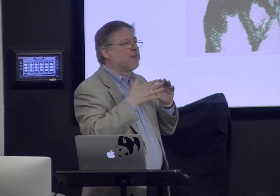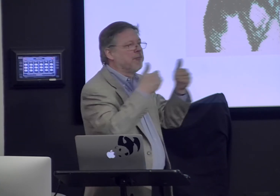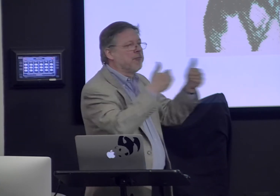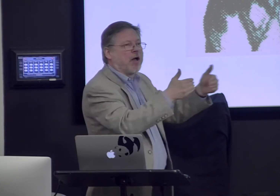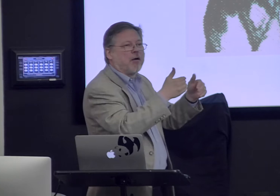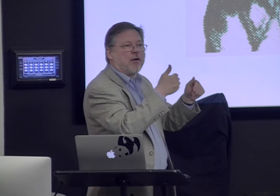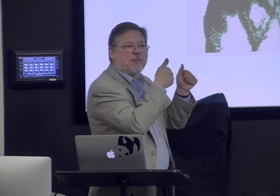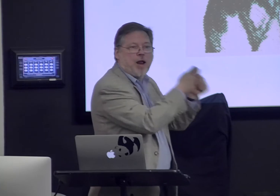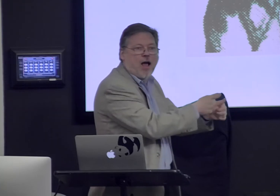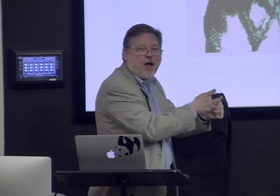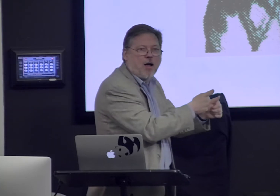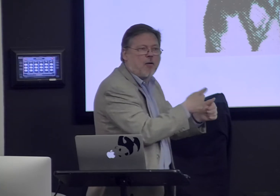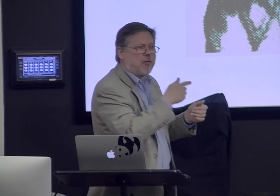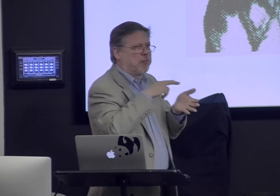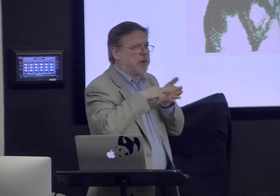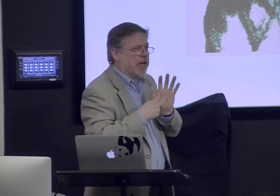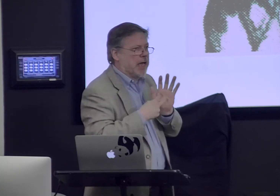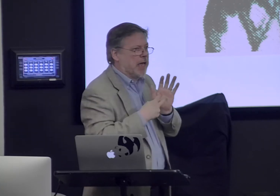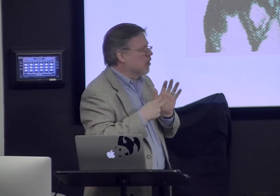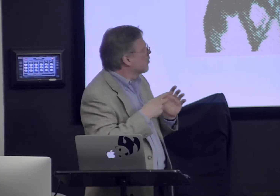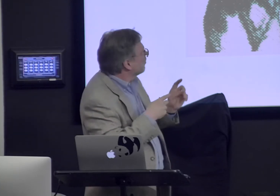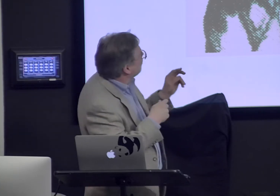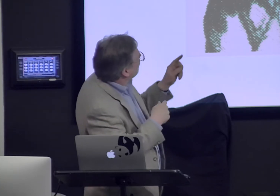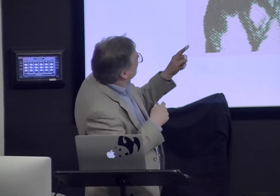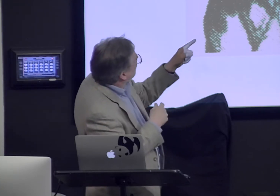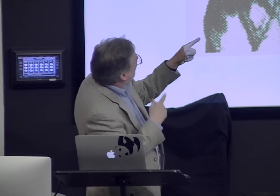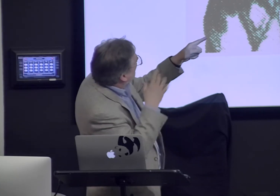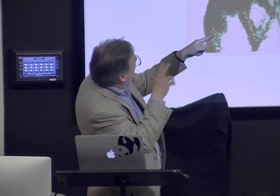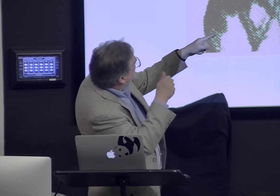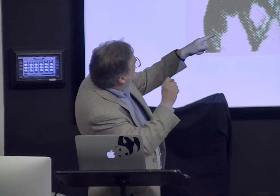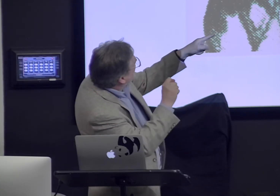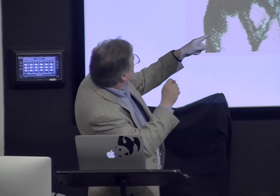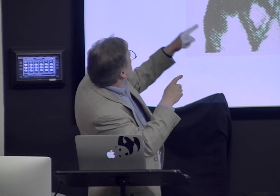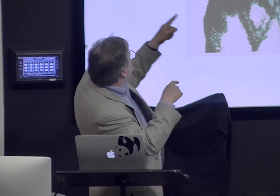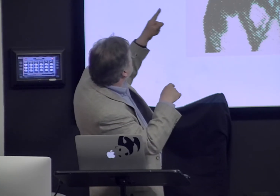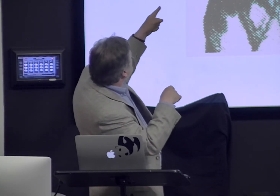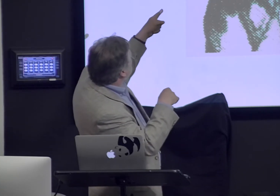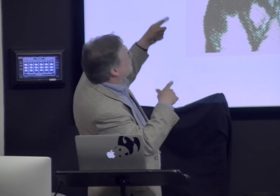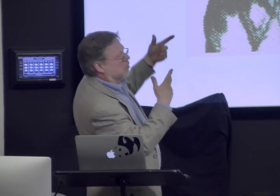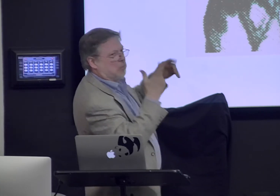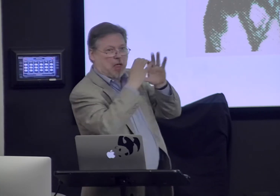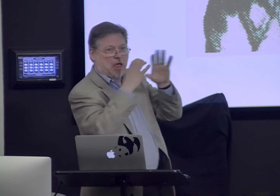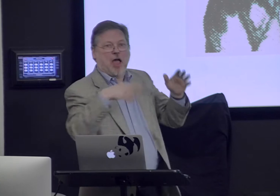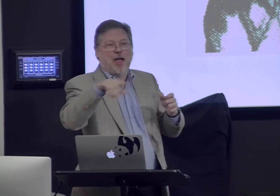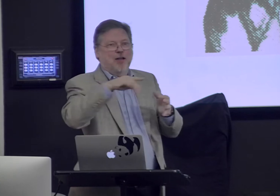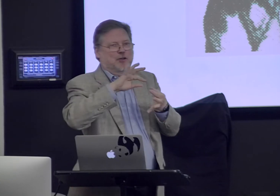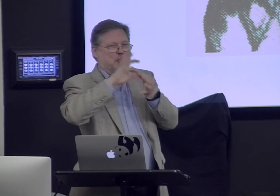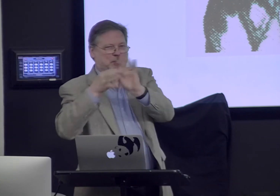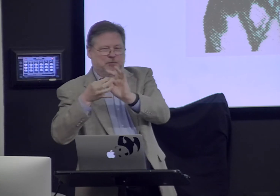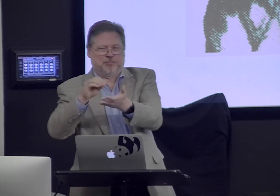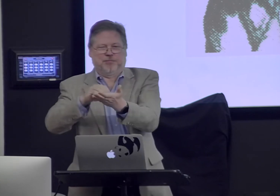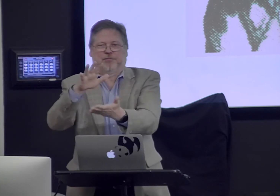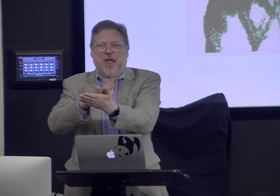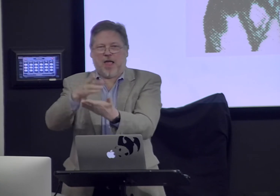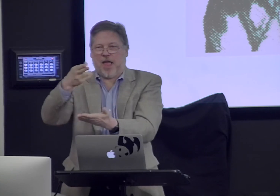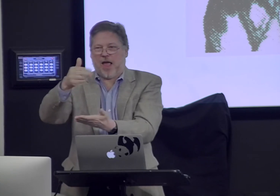but the brim of the hat seems to have been used by the community in a more abstract way.